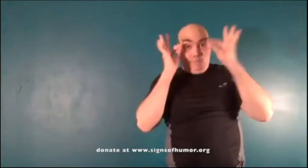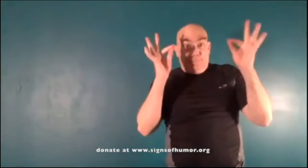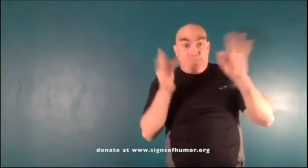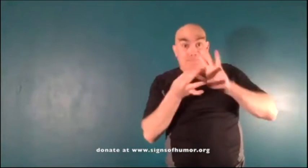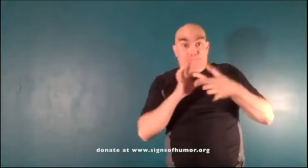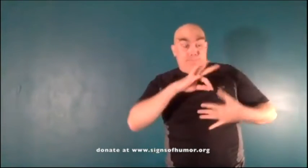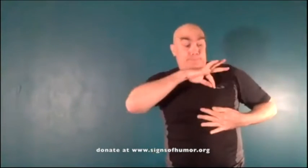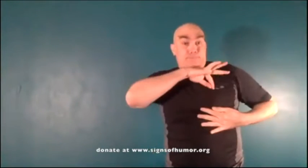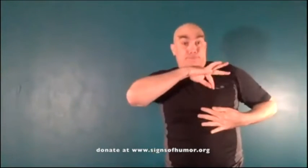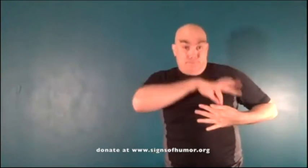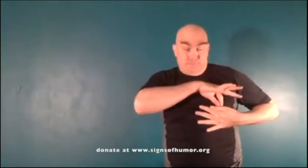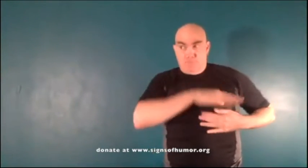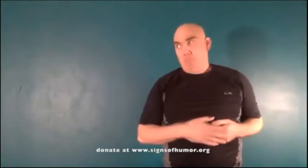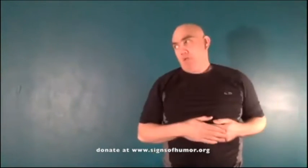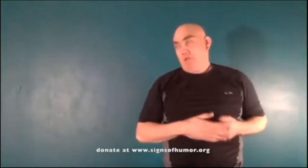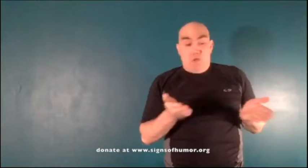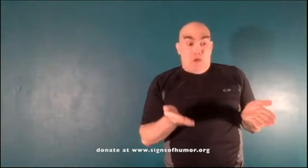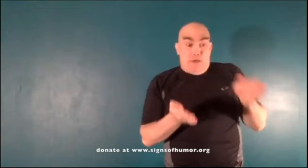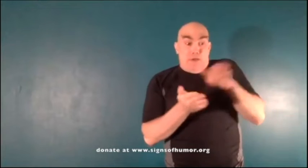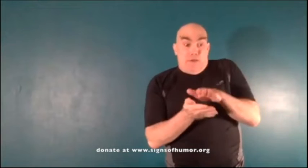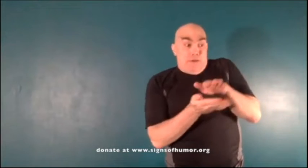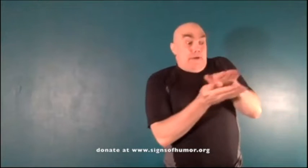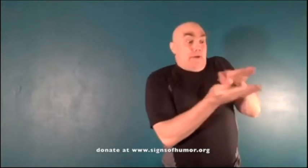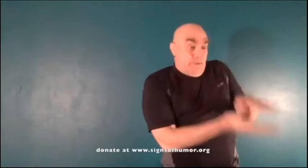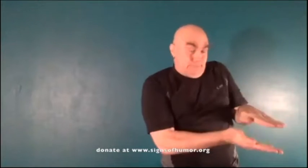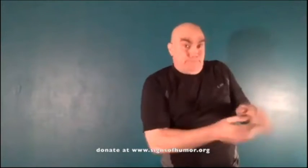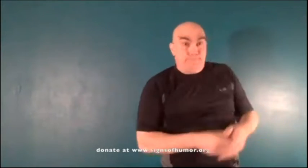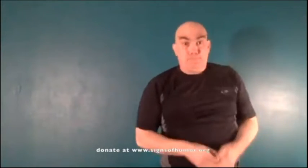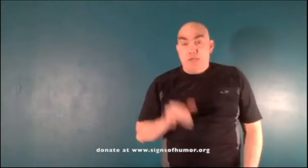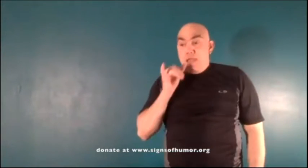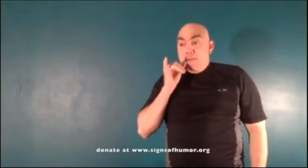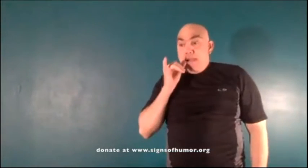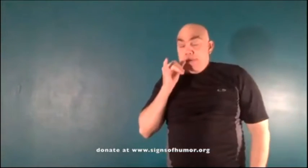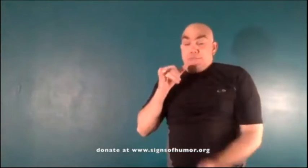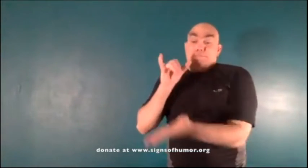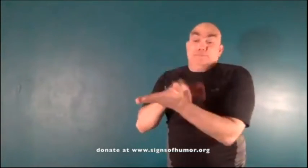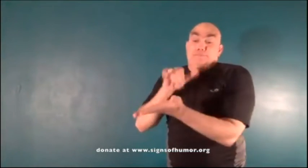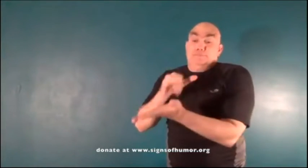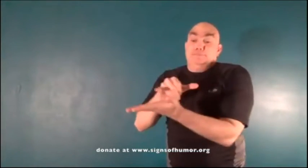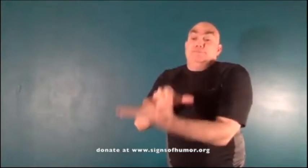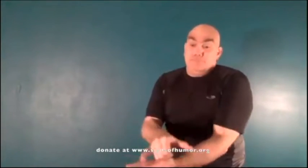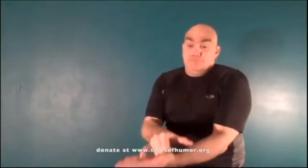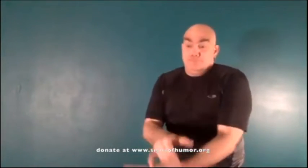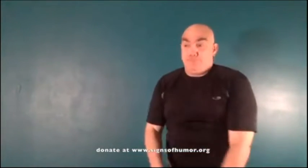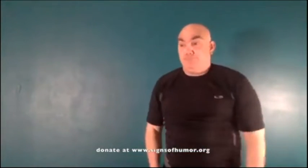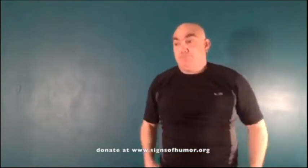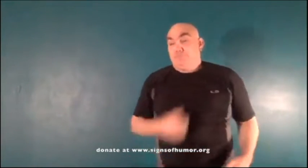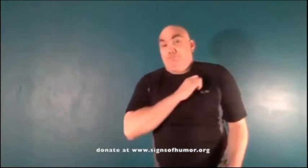which is probably reading one of the classics. I would imagine Moby Dick, maybe Great Expectations. So not only does he have to put his